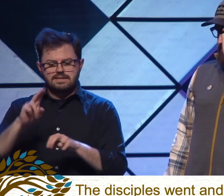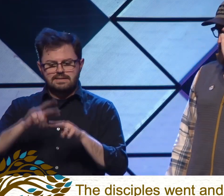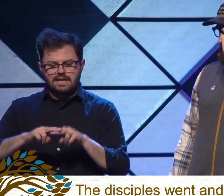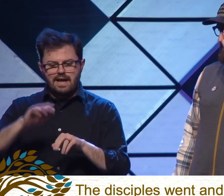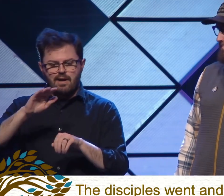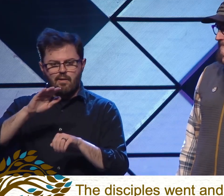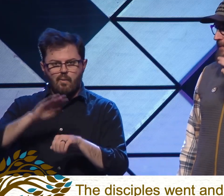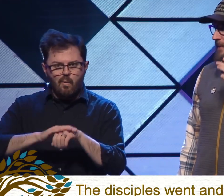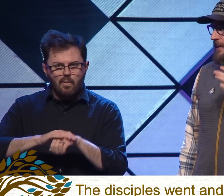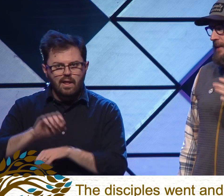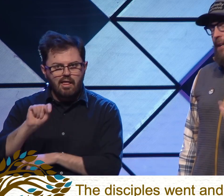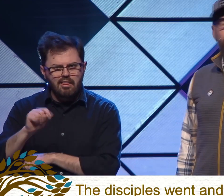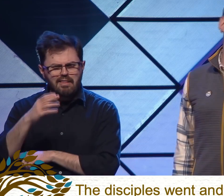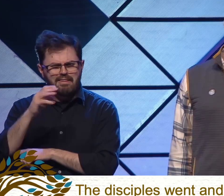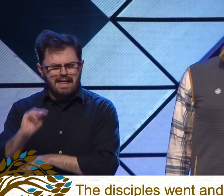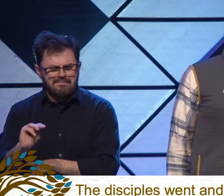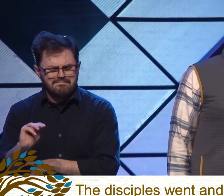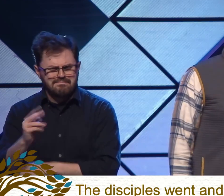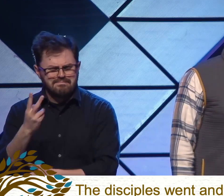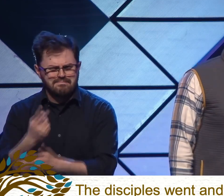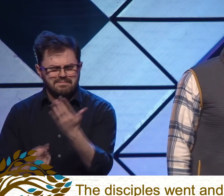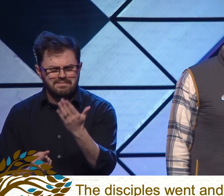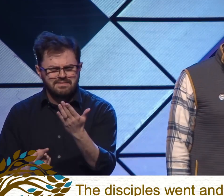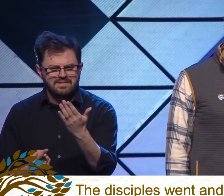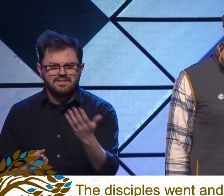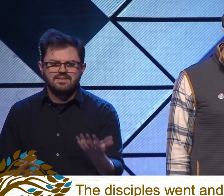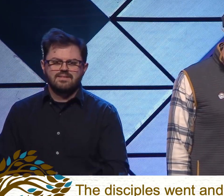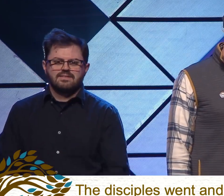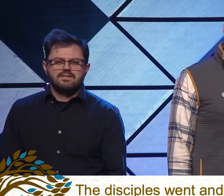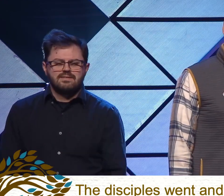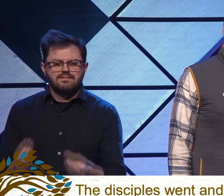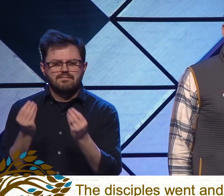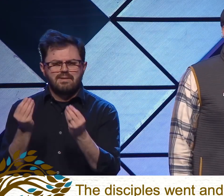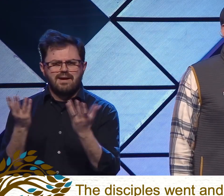says. Come on now, peeps.